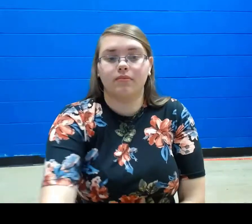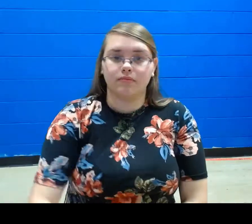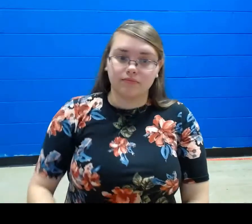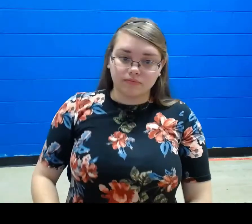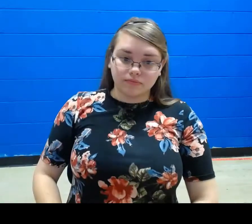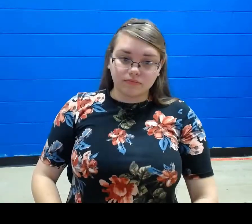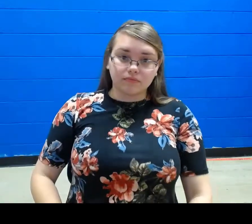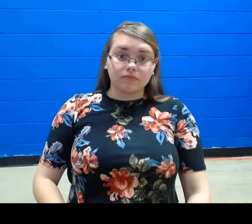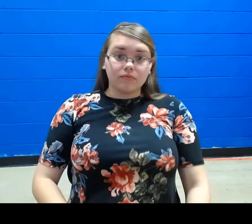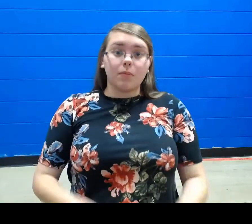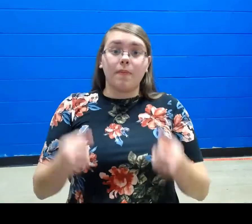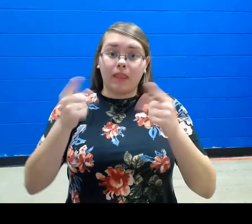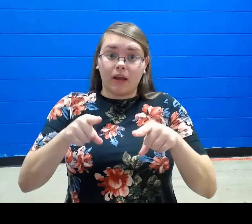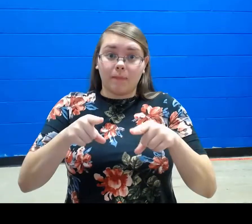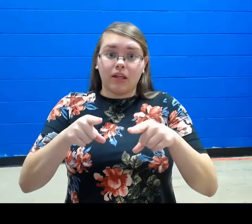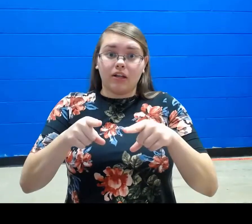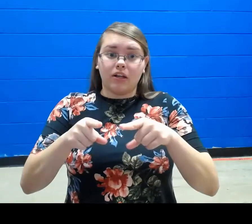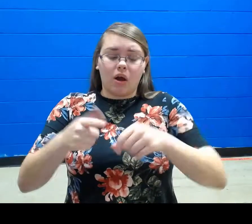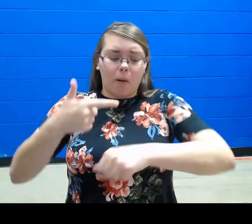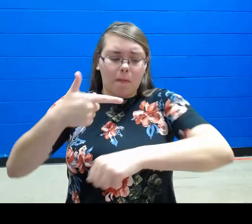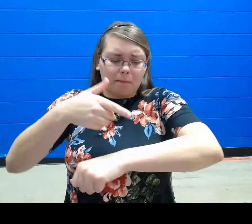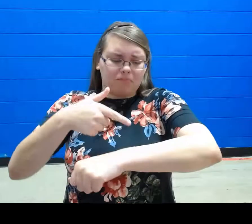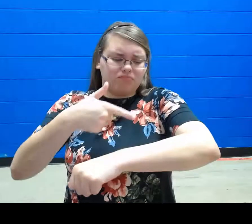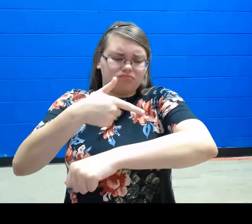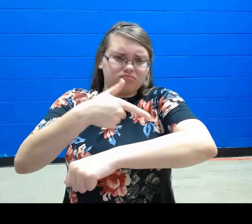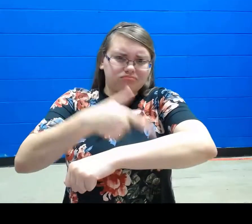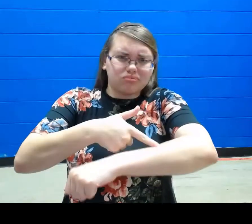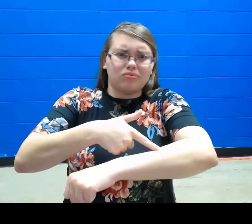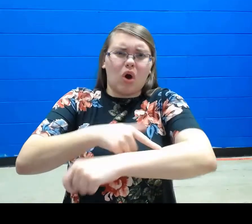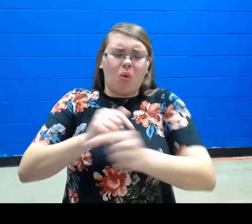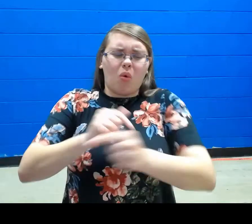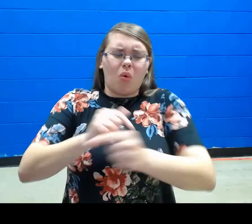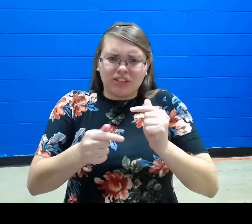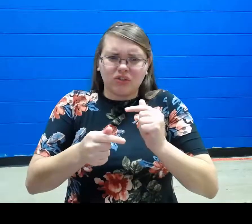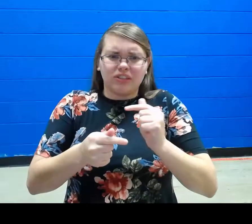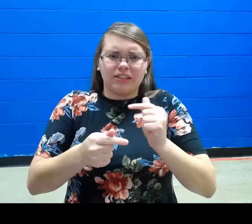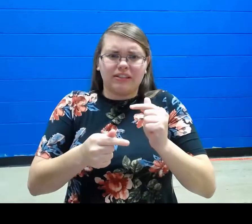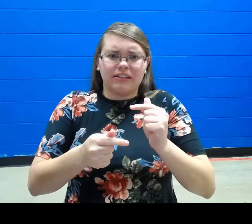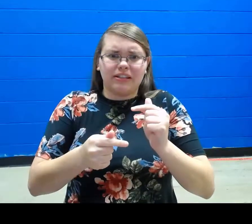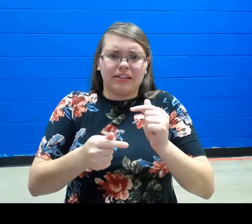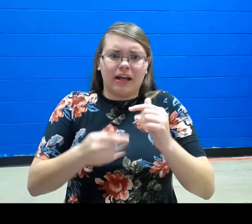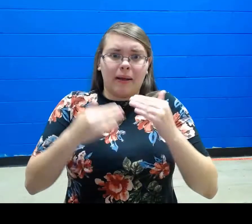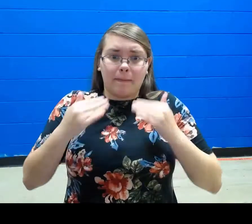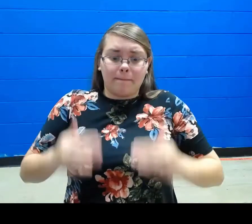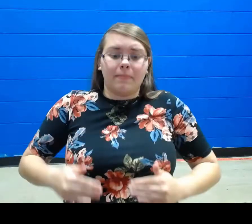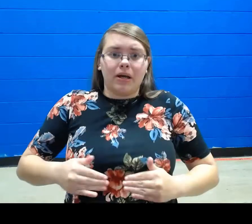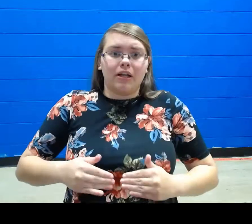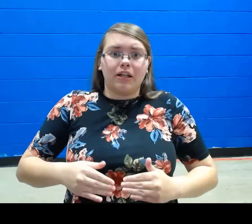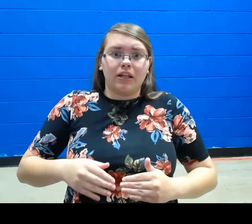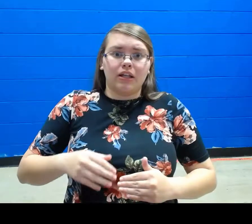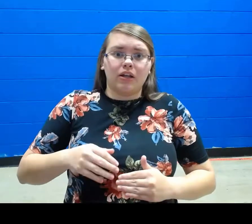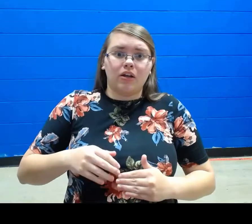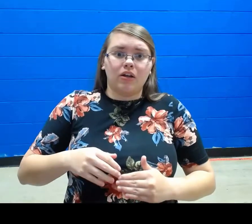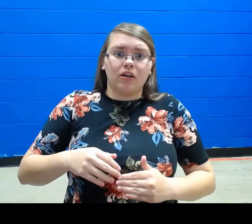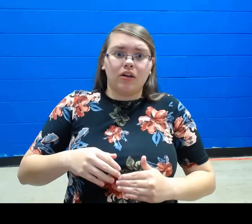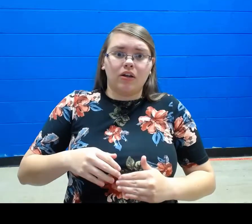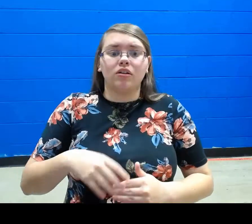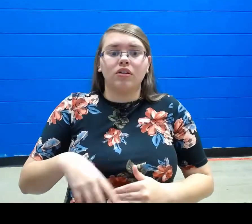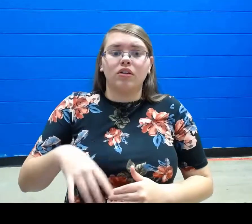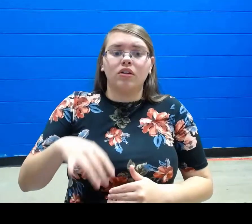causes a wound that alerts the body to begin the inflammatory process, calling immune system cells to the wound site to begin